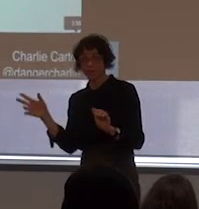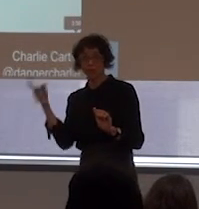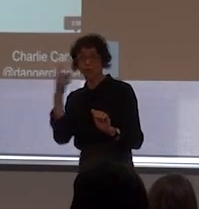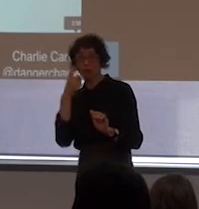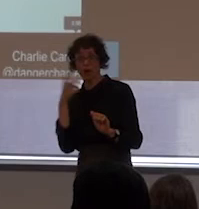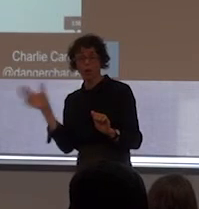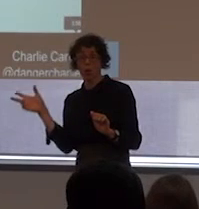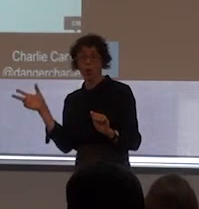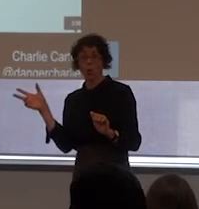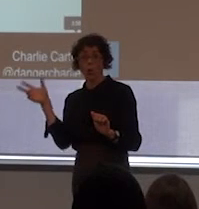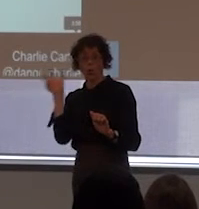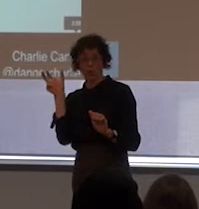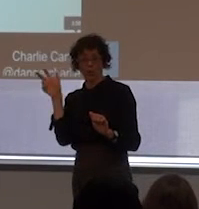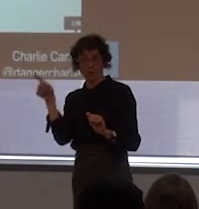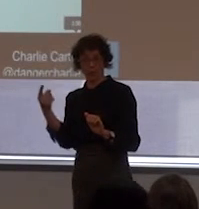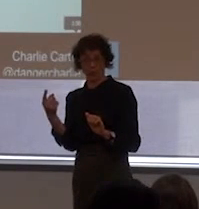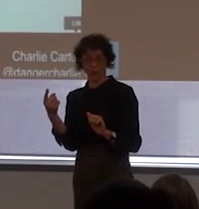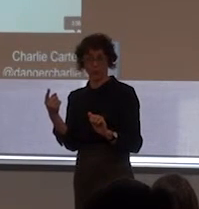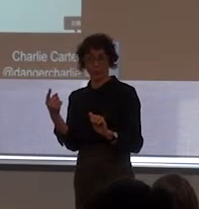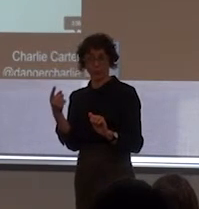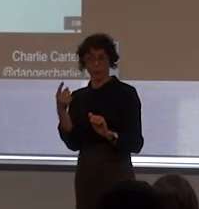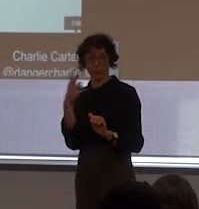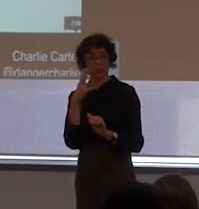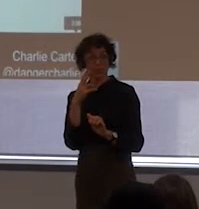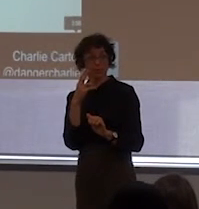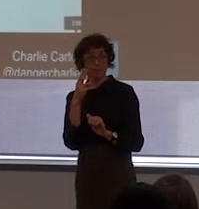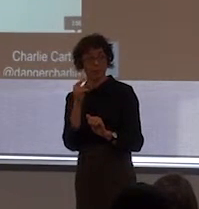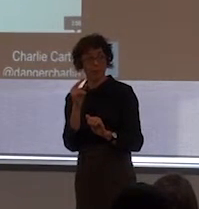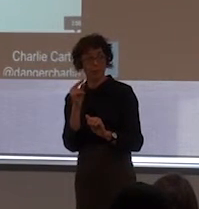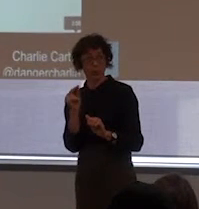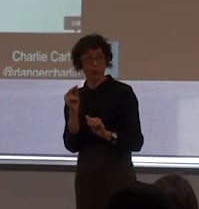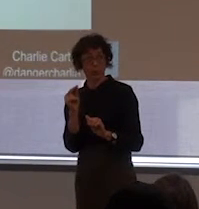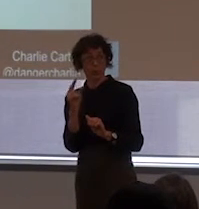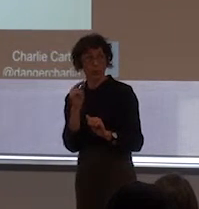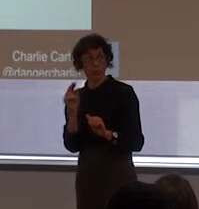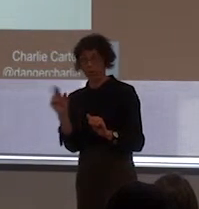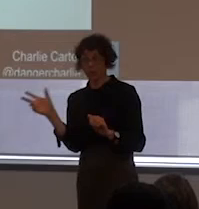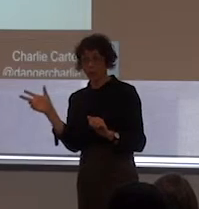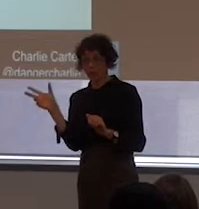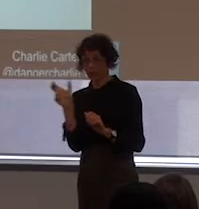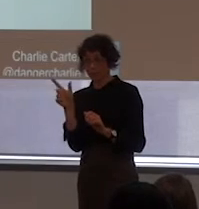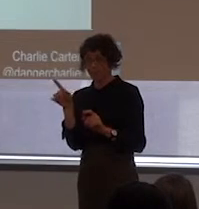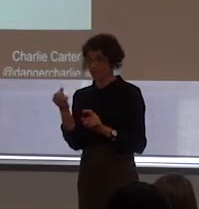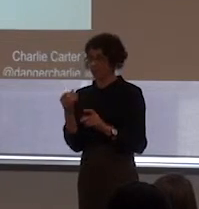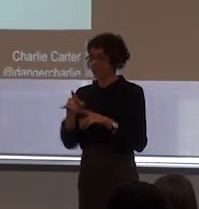CAPTCHA? What do you think about audio CAPTCHAs? They're spawn of the devil, right?